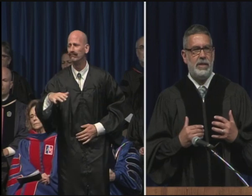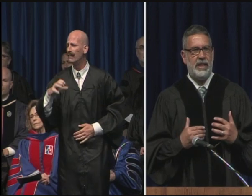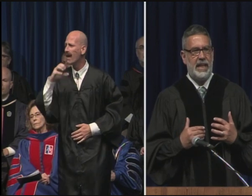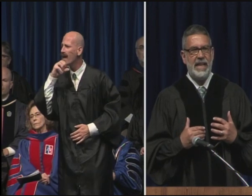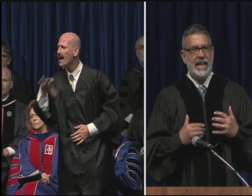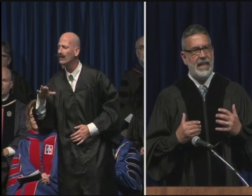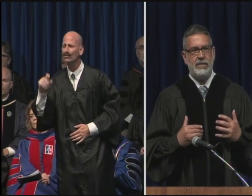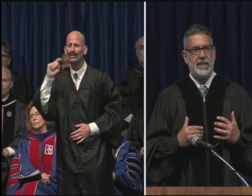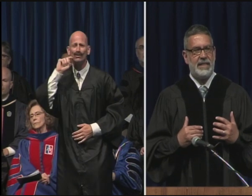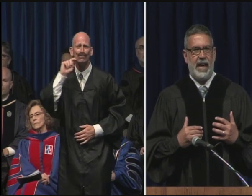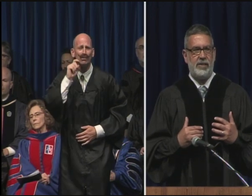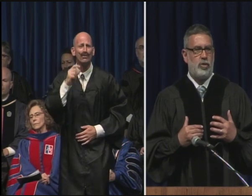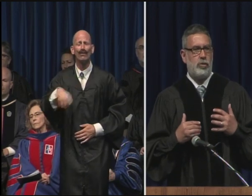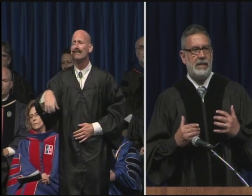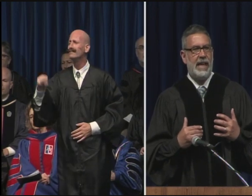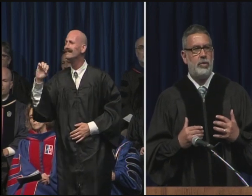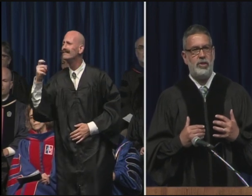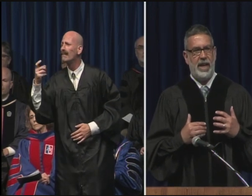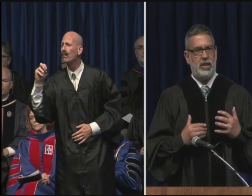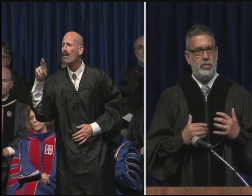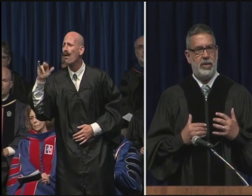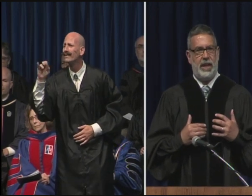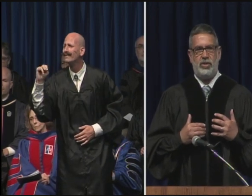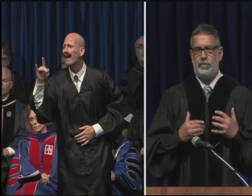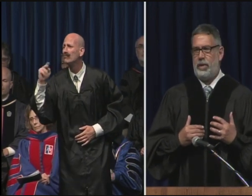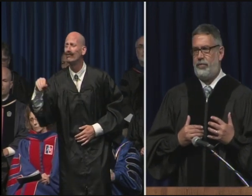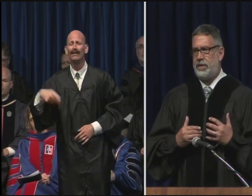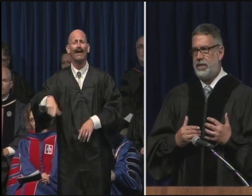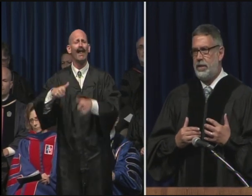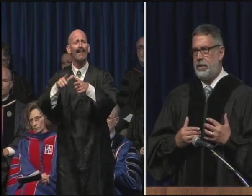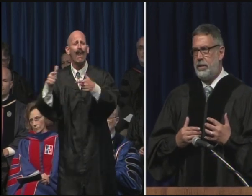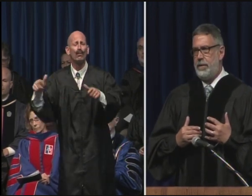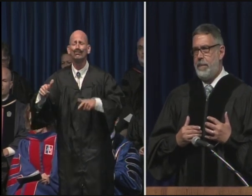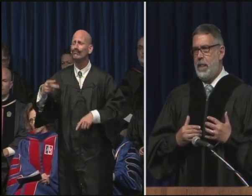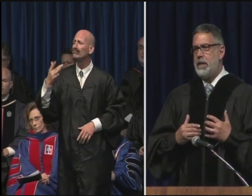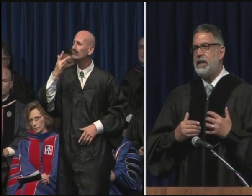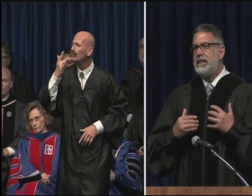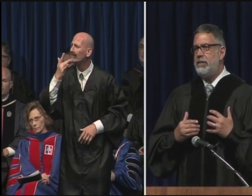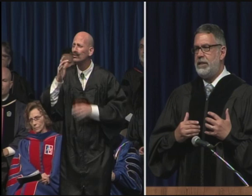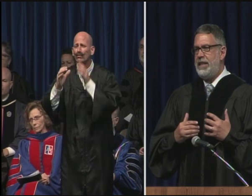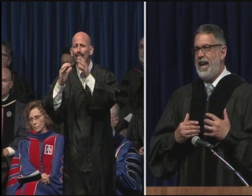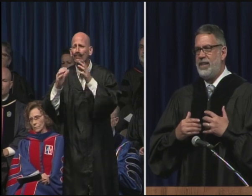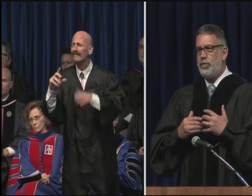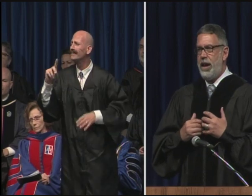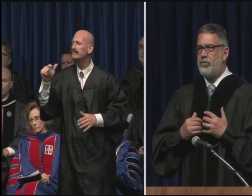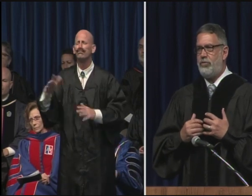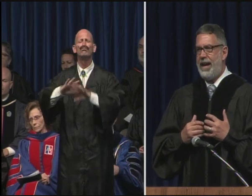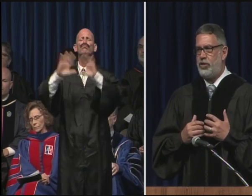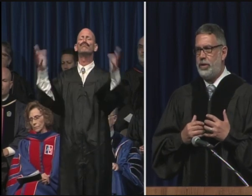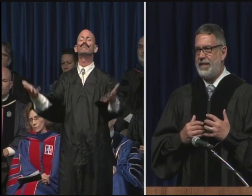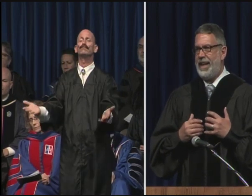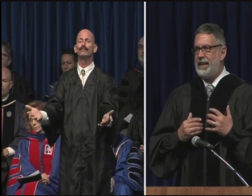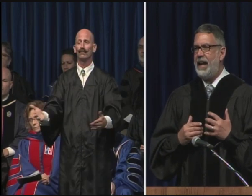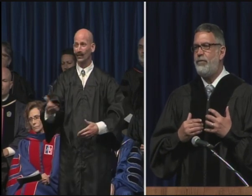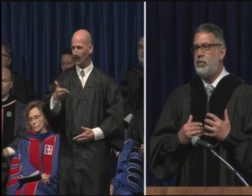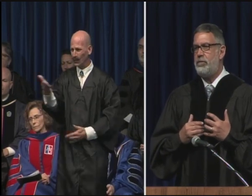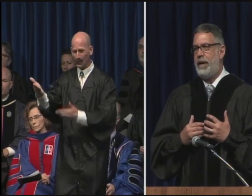disability, hearing status, or language and communication preference." Clearly, as proud graduates and lifelong members